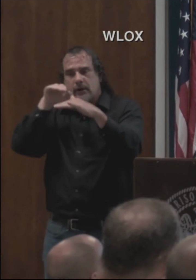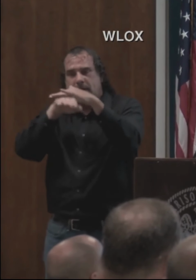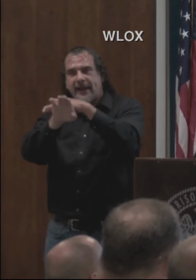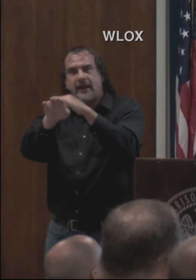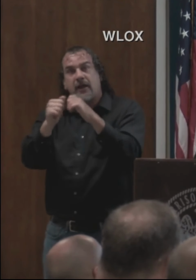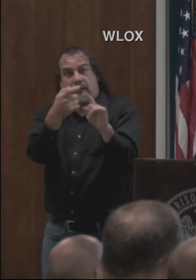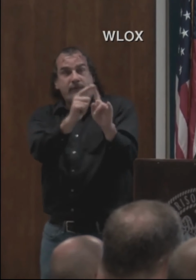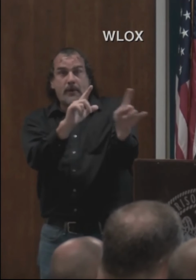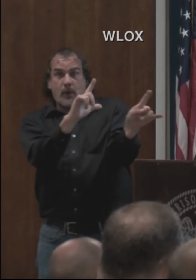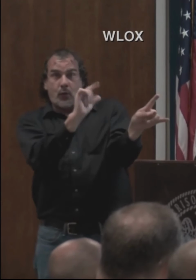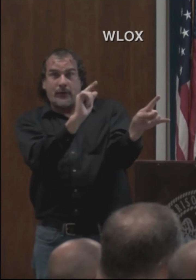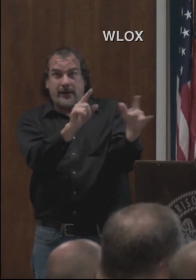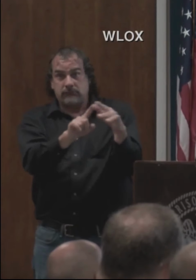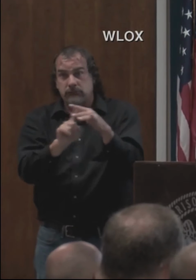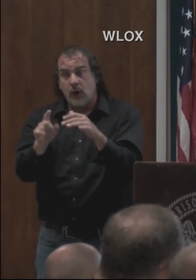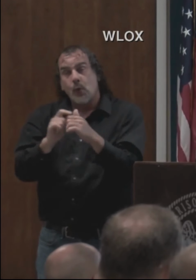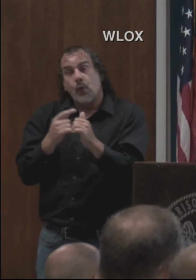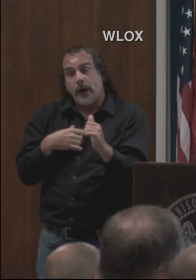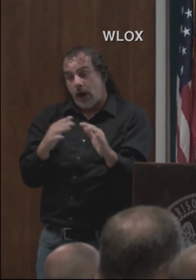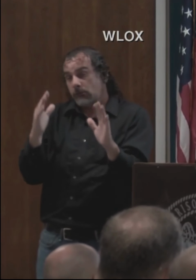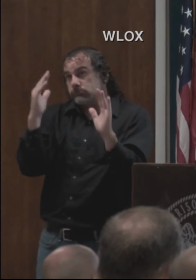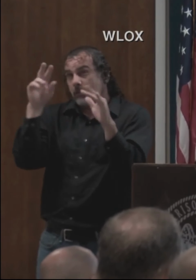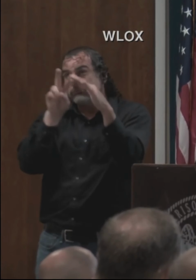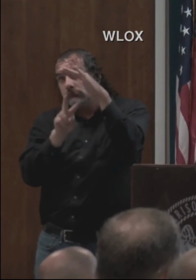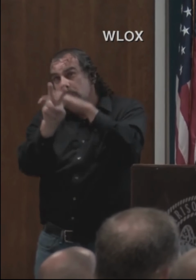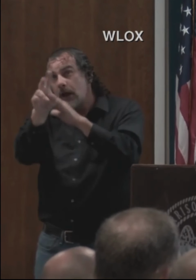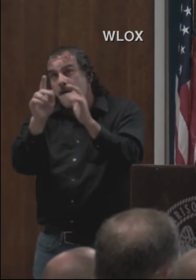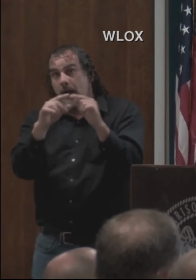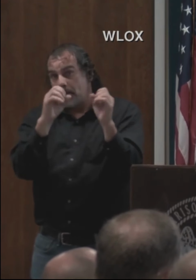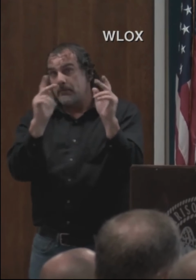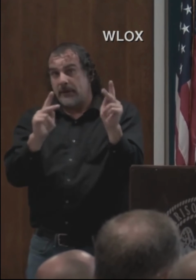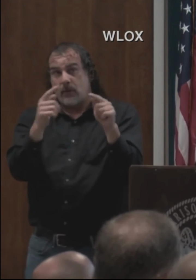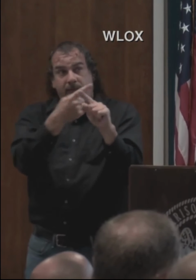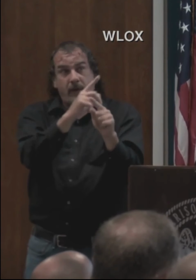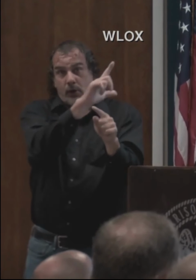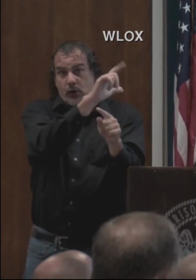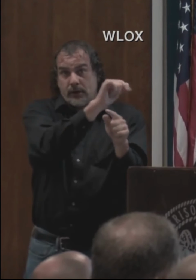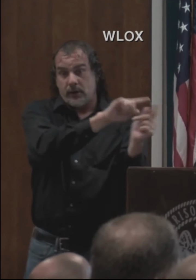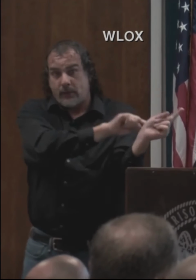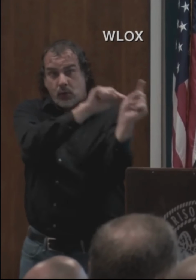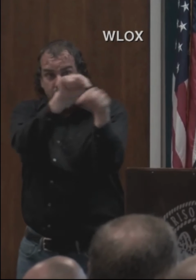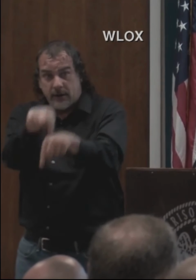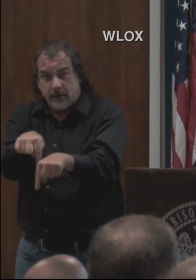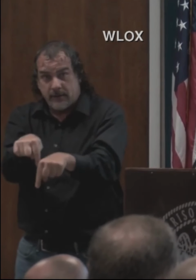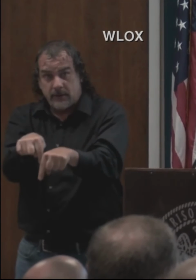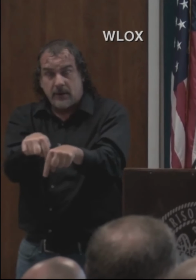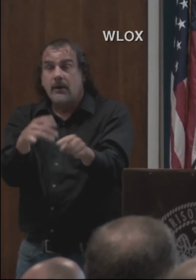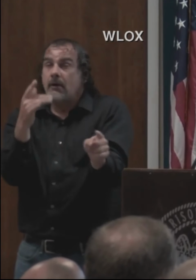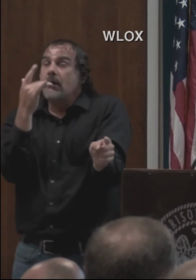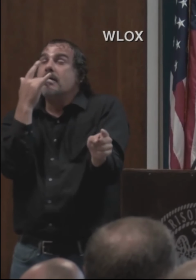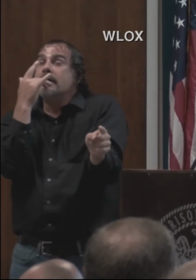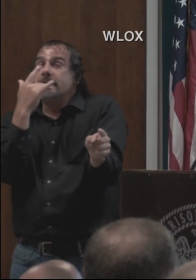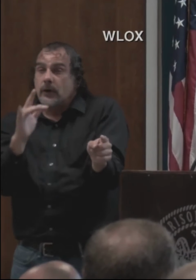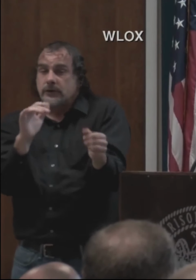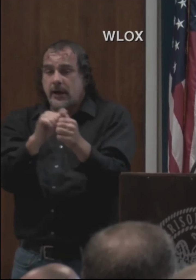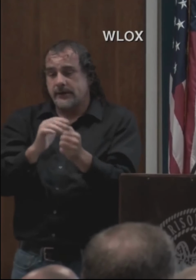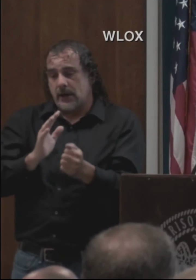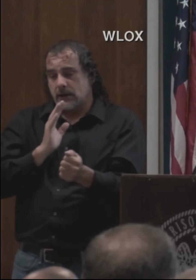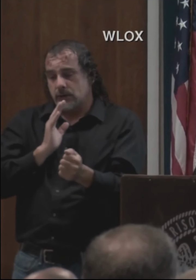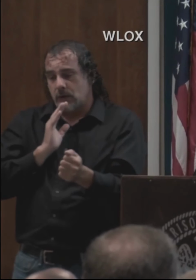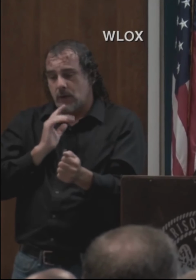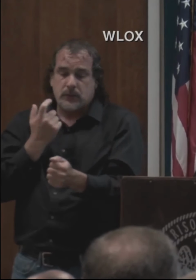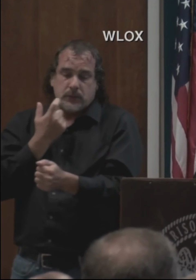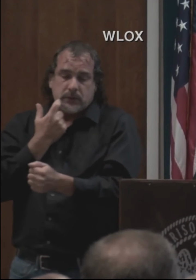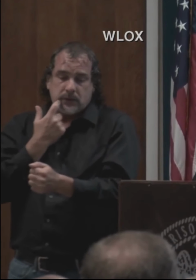We anticipated having individuals from Louisiana that will come to this area. Fortunately, as I talked to General Kaiser just a